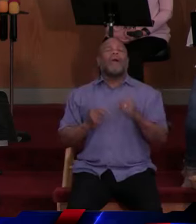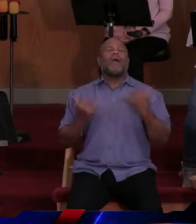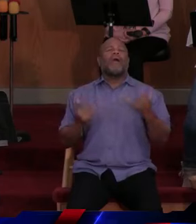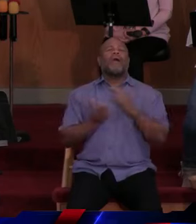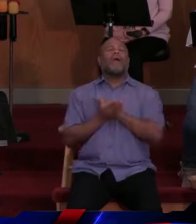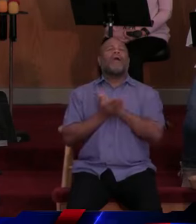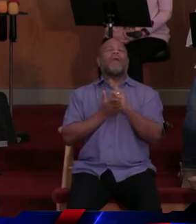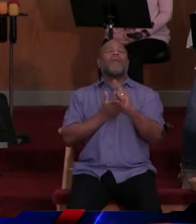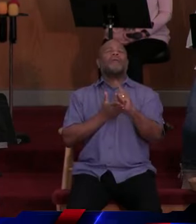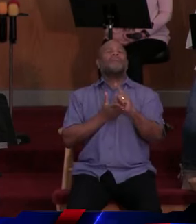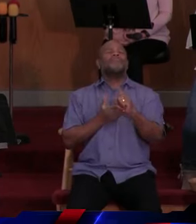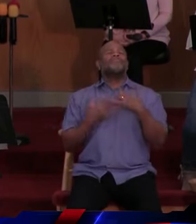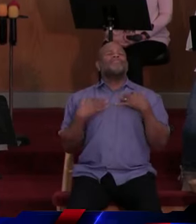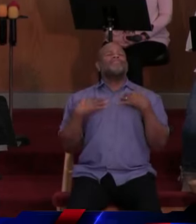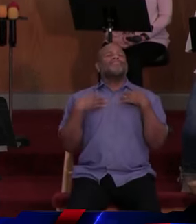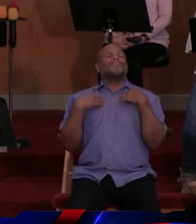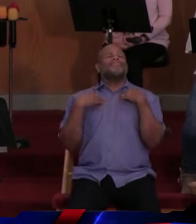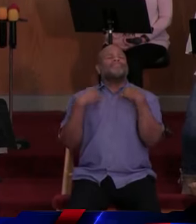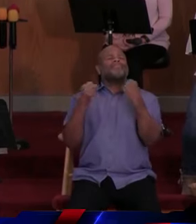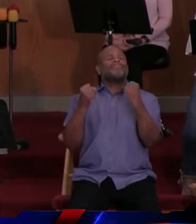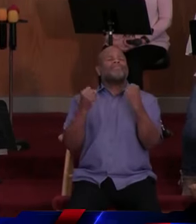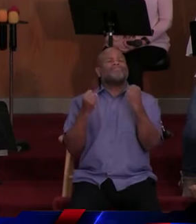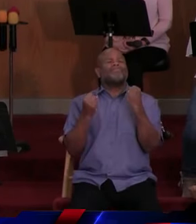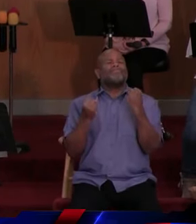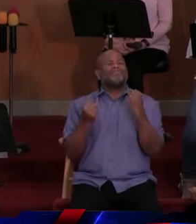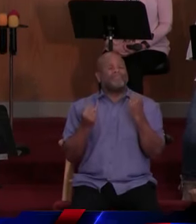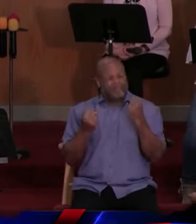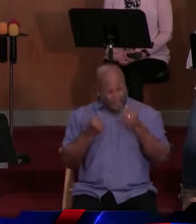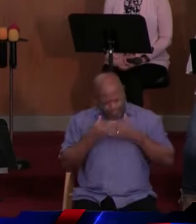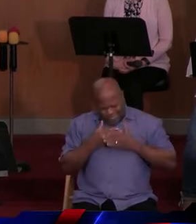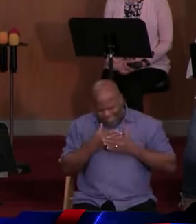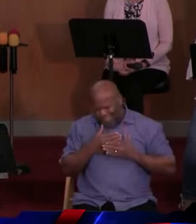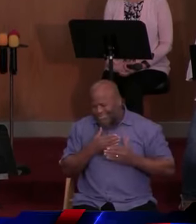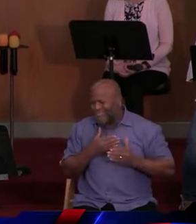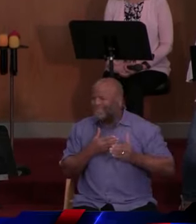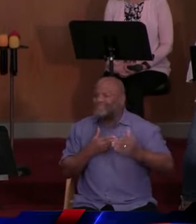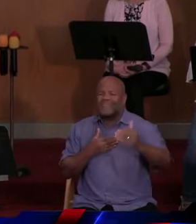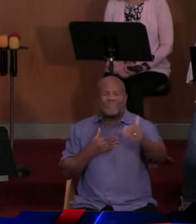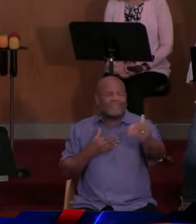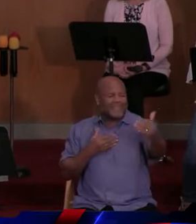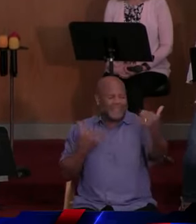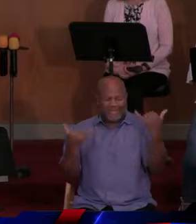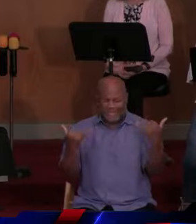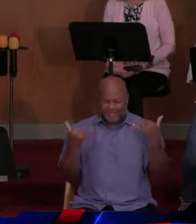provided in this time. In Jesus' name we pray and give you thanks and glory. Amen.